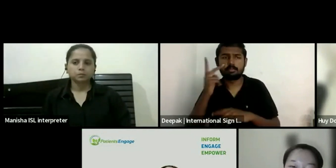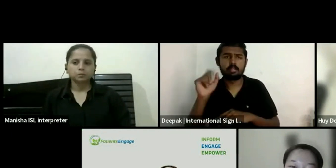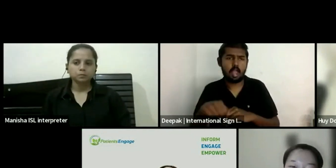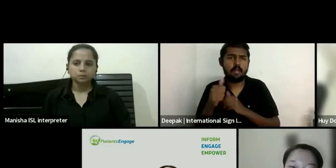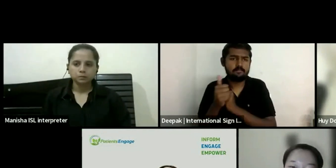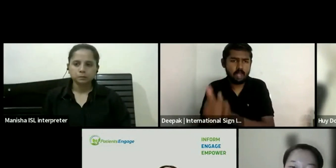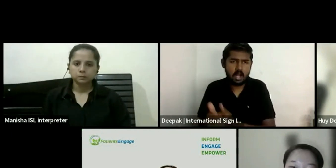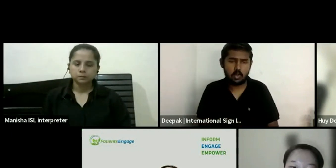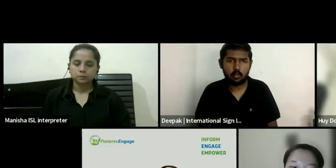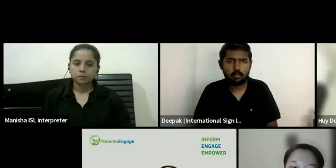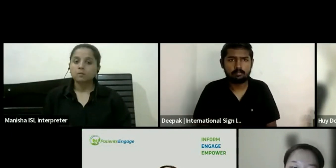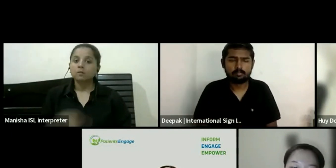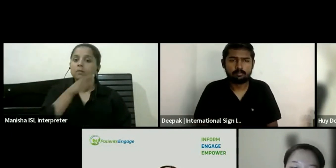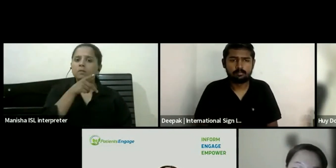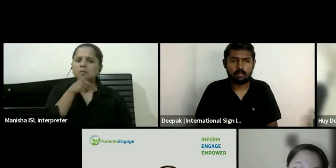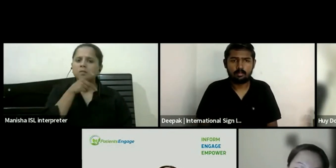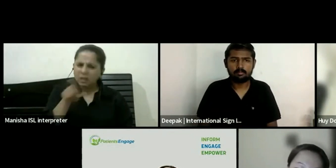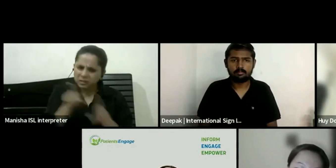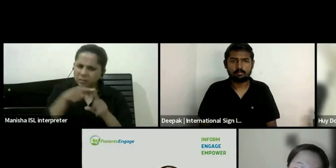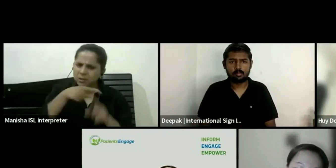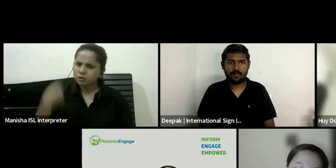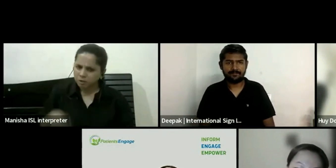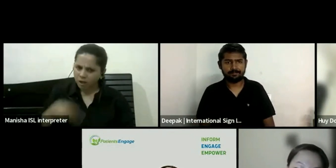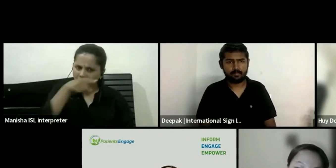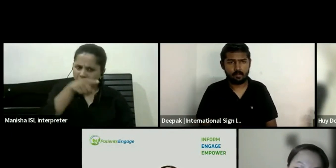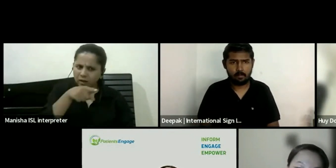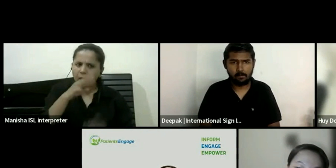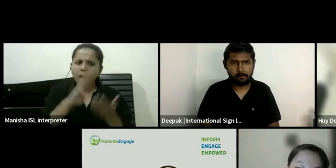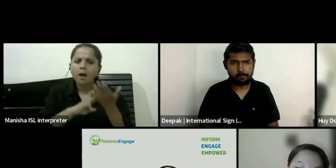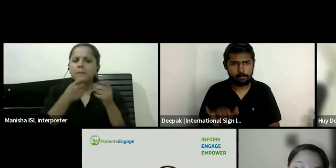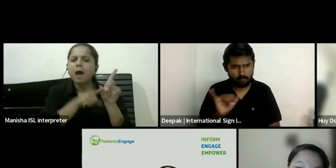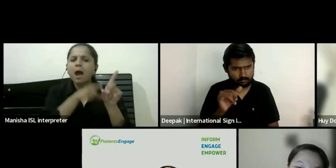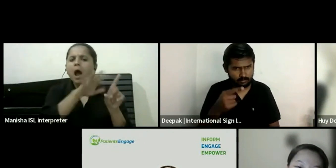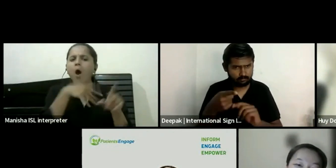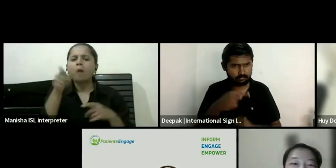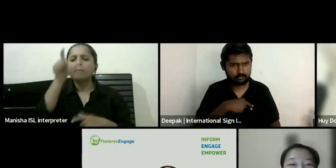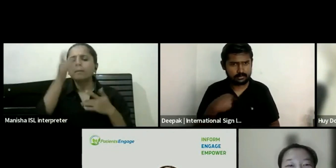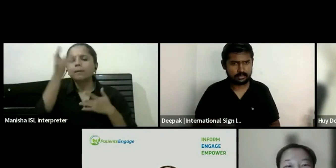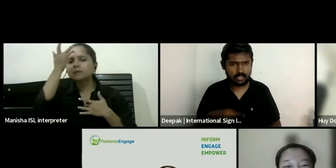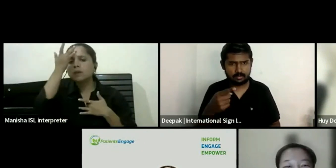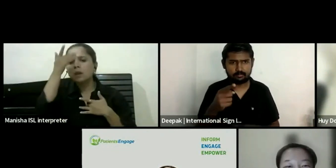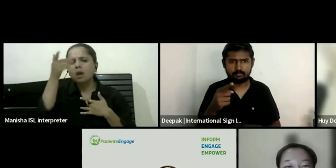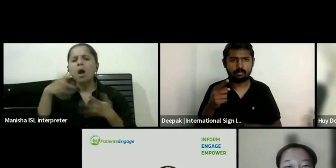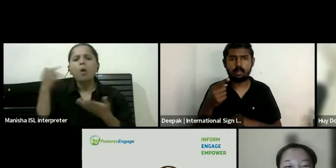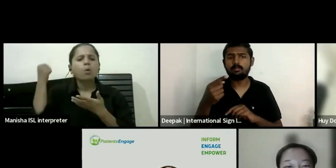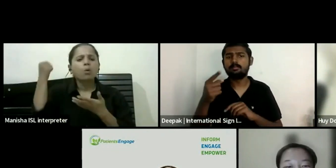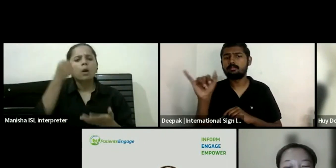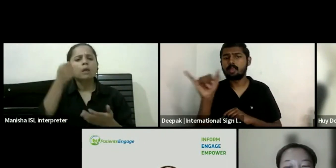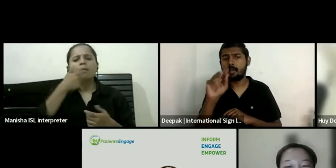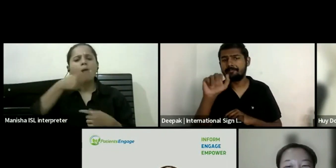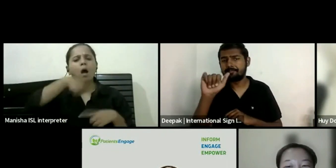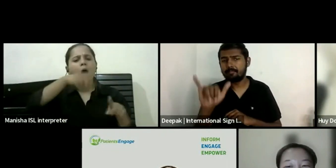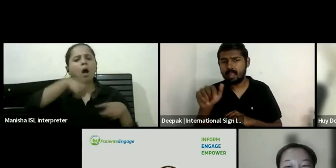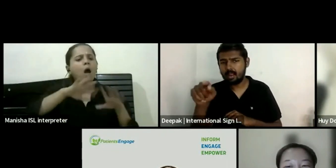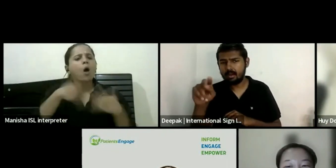Sun Mary, is it the same in China? Is it how do patients over there get treatment